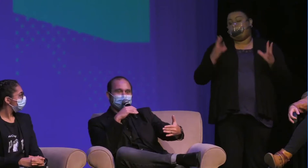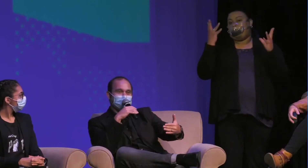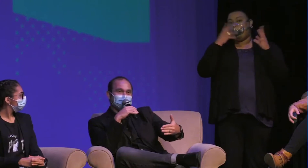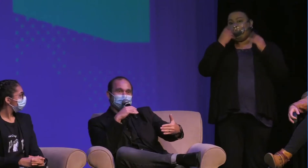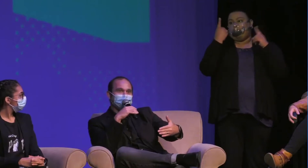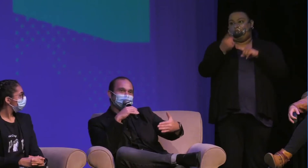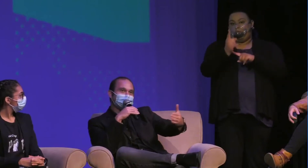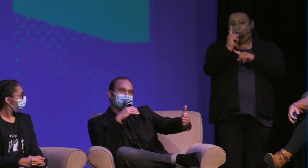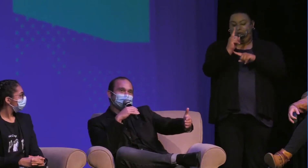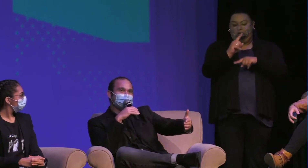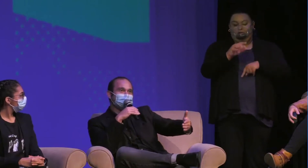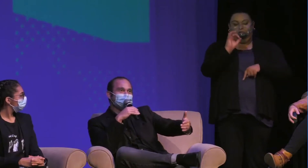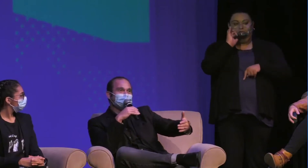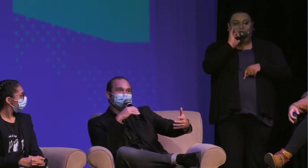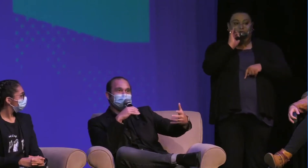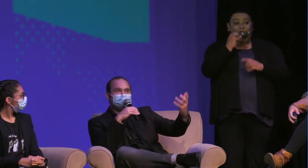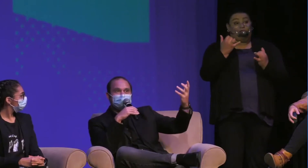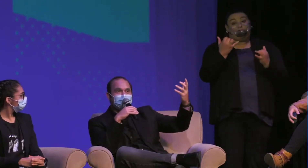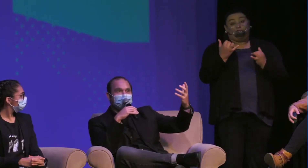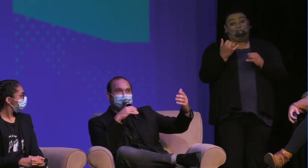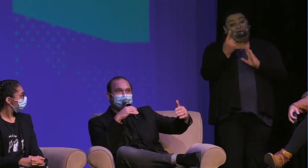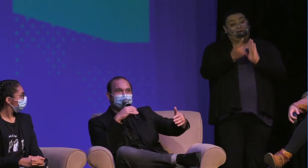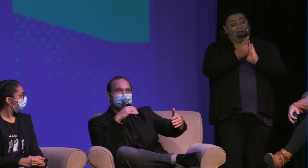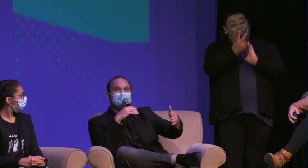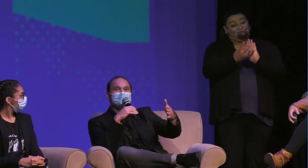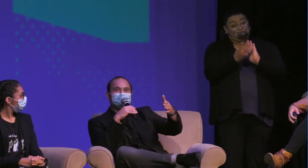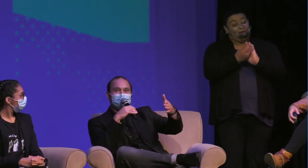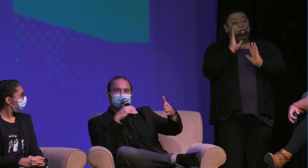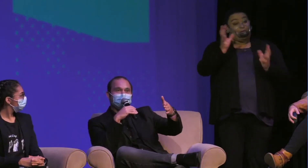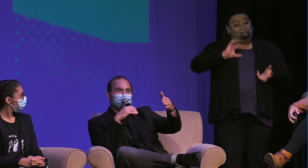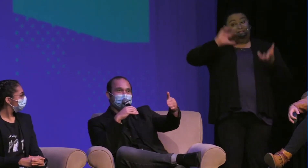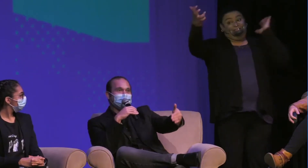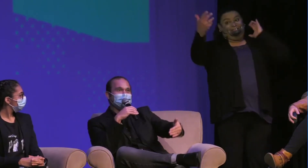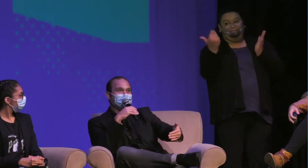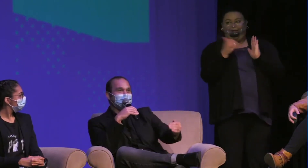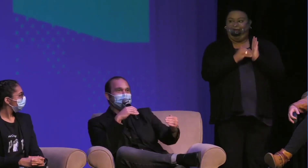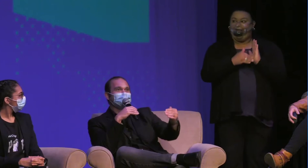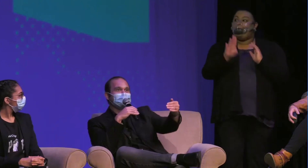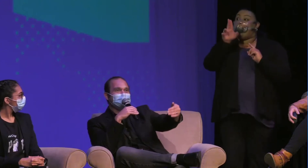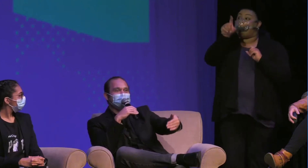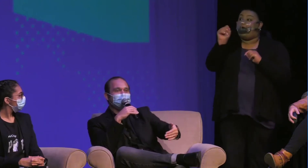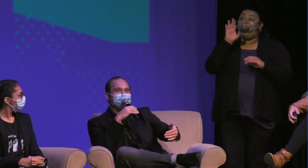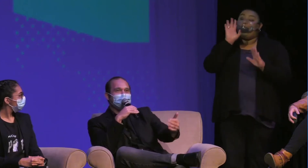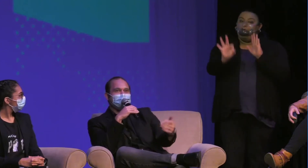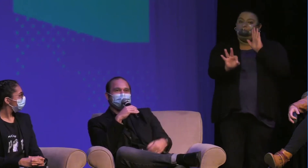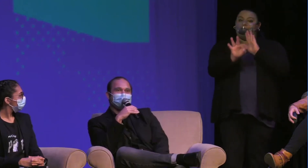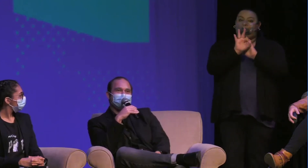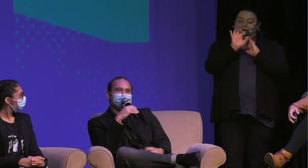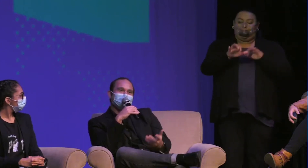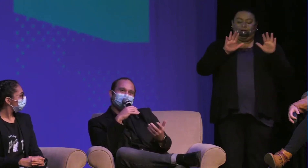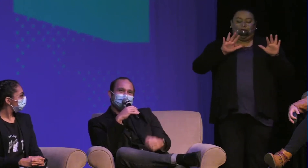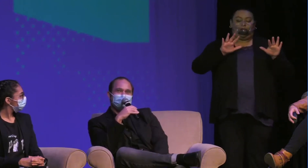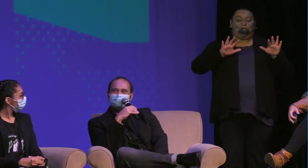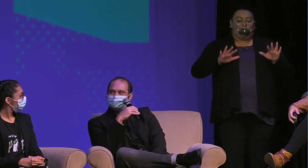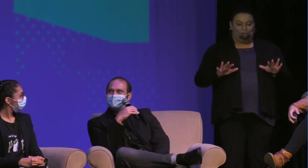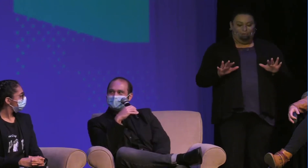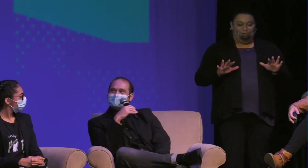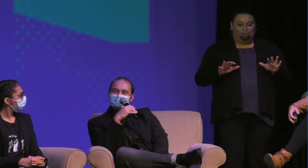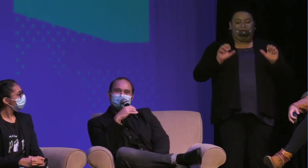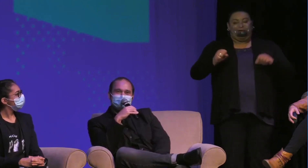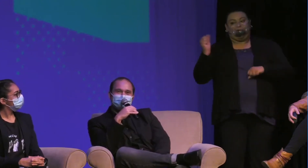moment. And I figure in an hour or two, he'll be a mess again. But he'll find that calm and keep coming back there. So,